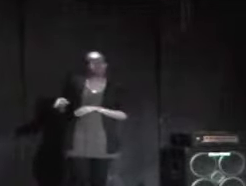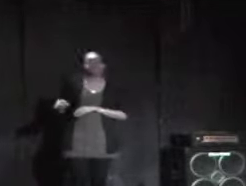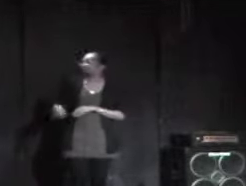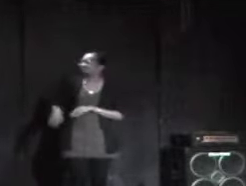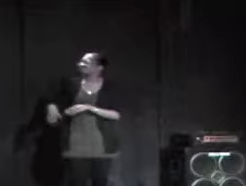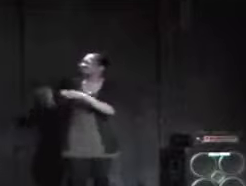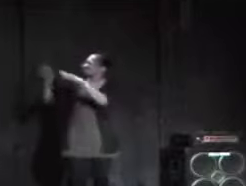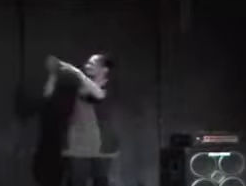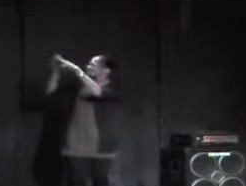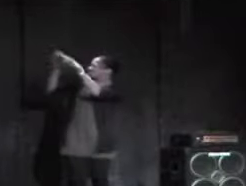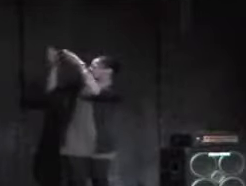So this man,